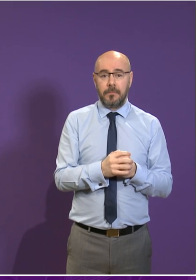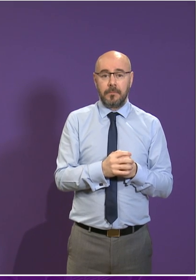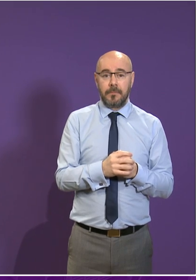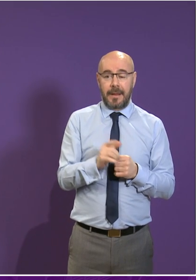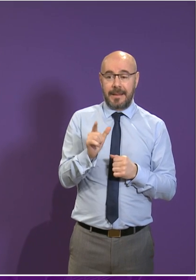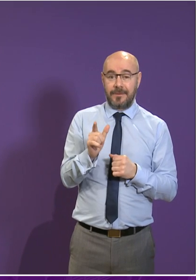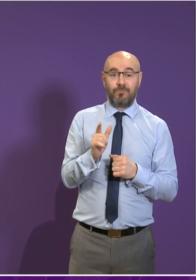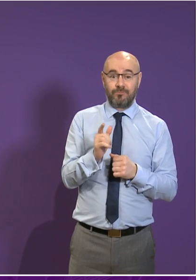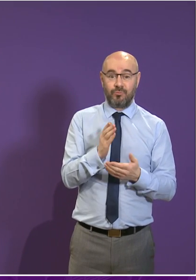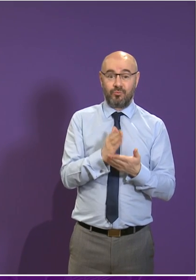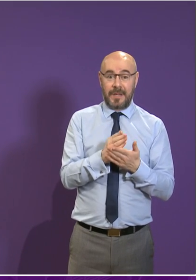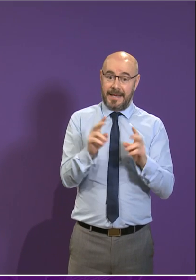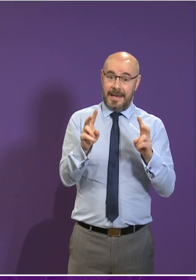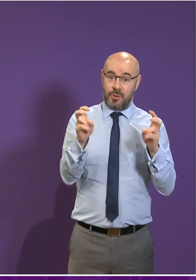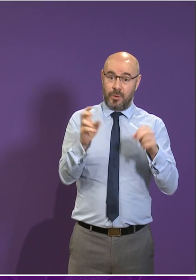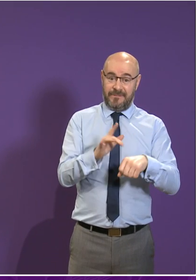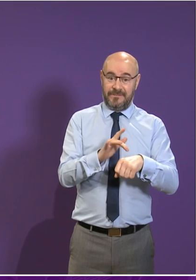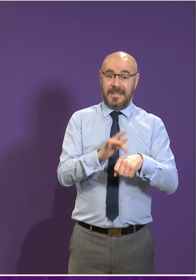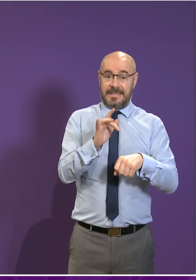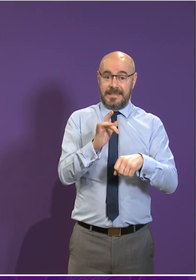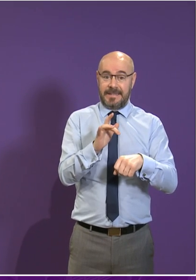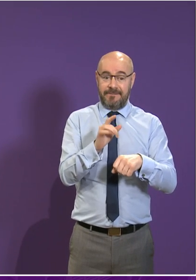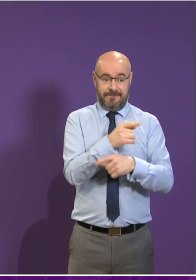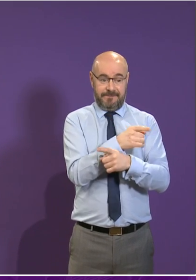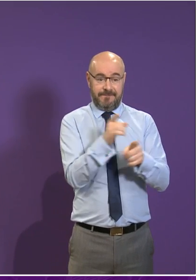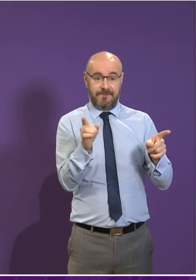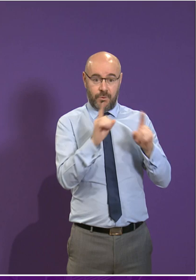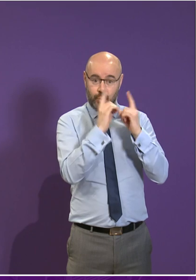It's a very sensitive issue with universities, that one.